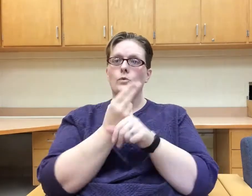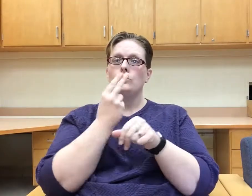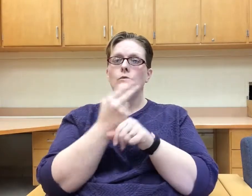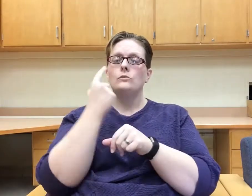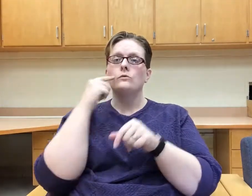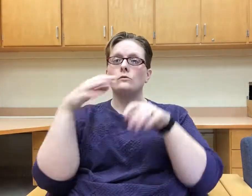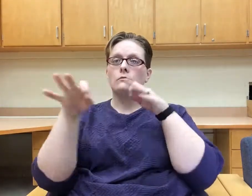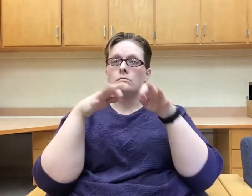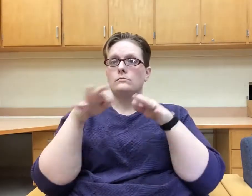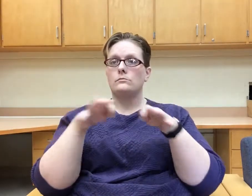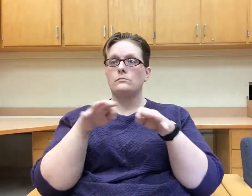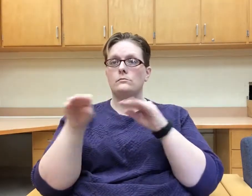Where something is in relation.